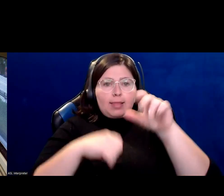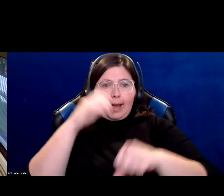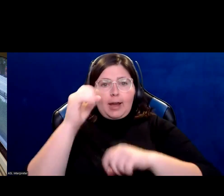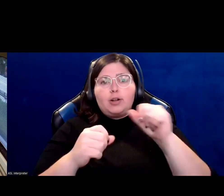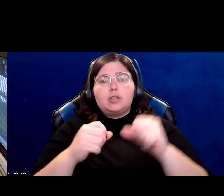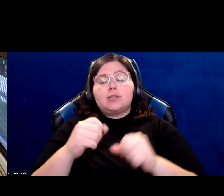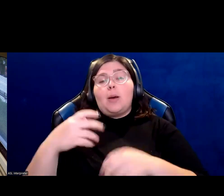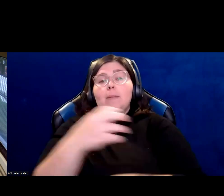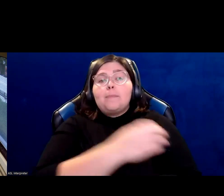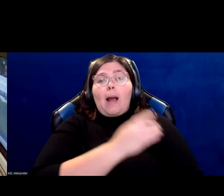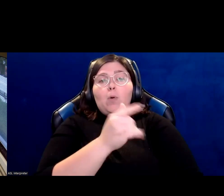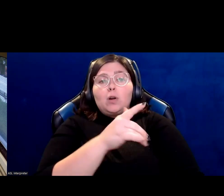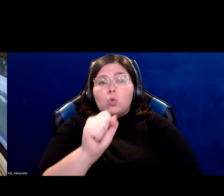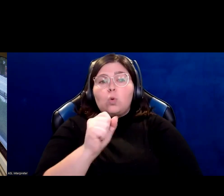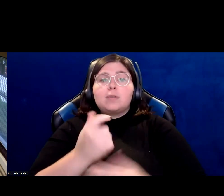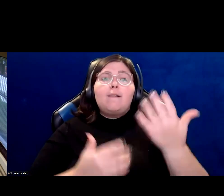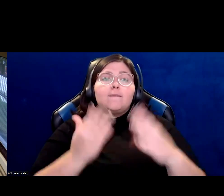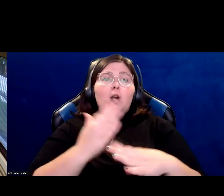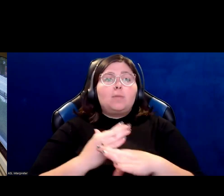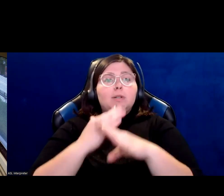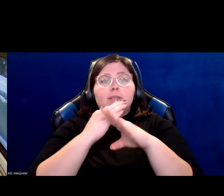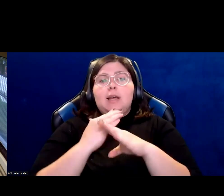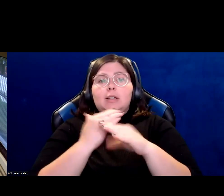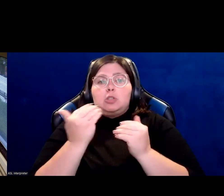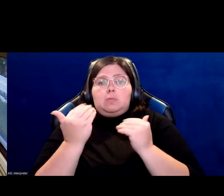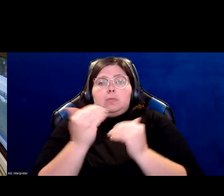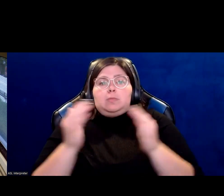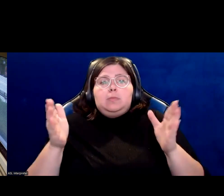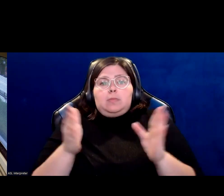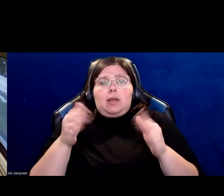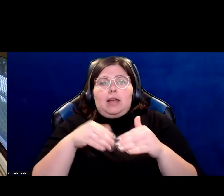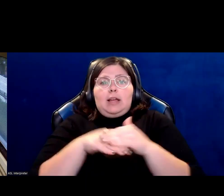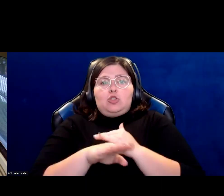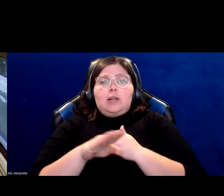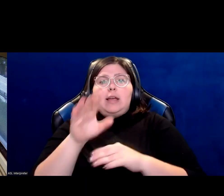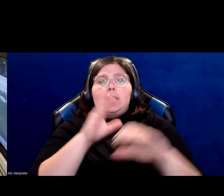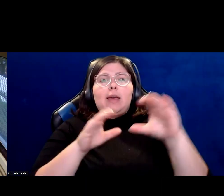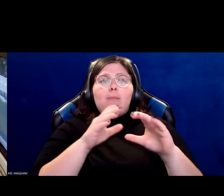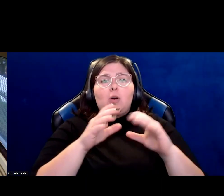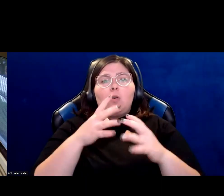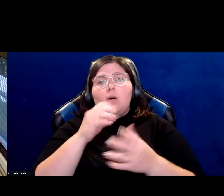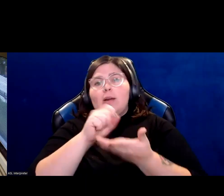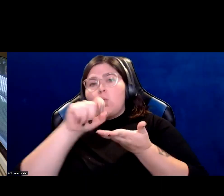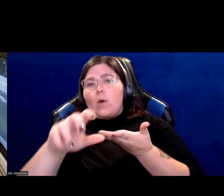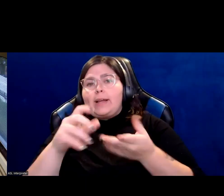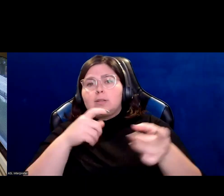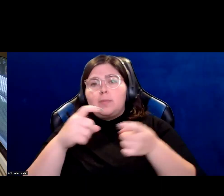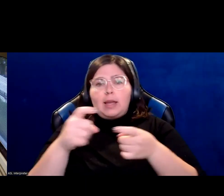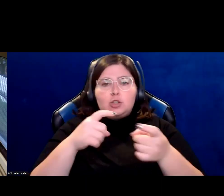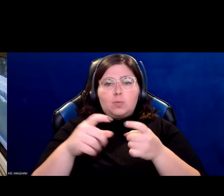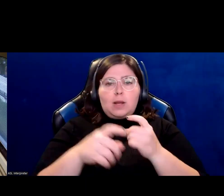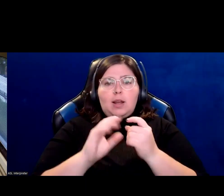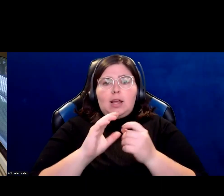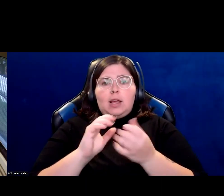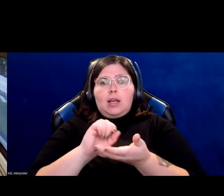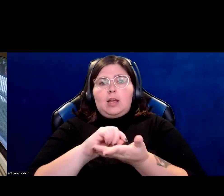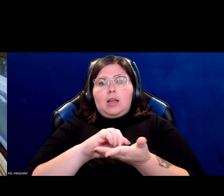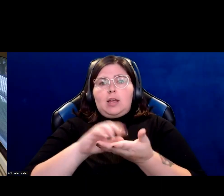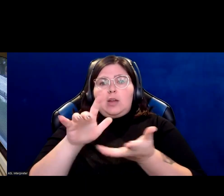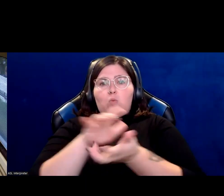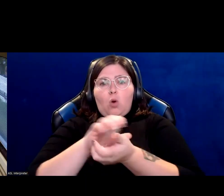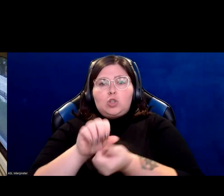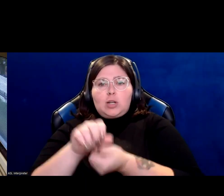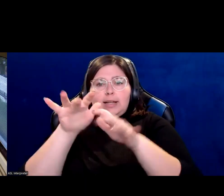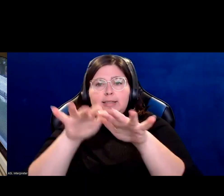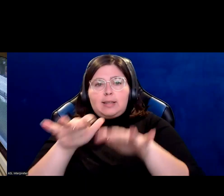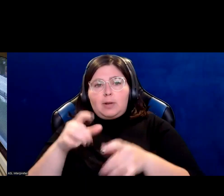management, and our erosion and sediment control and water discharges from these projects. Where deficiencies are identified through these processes, we work with the